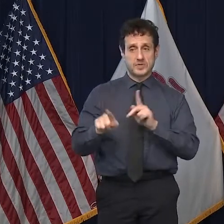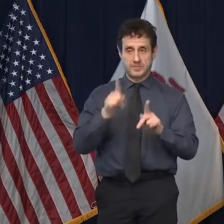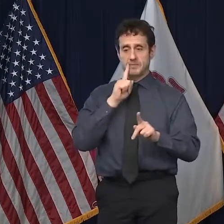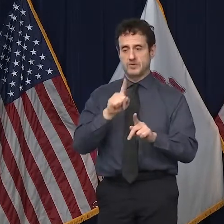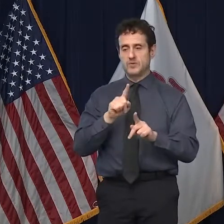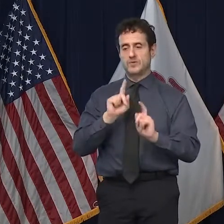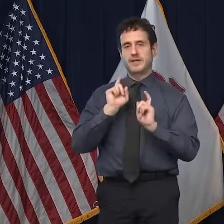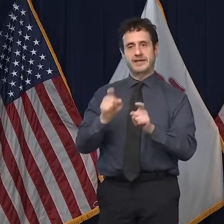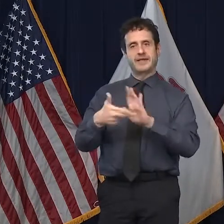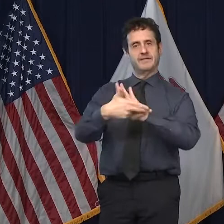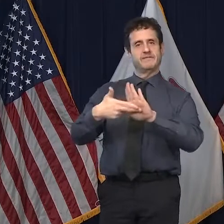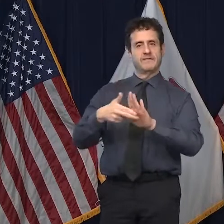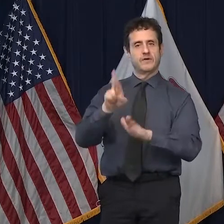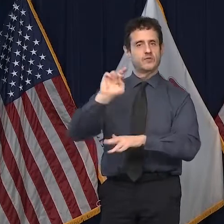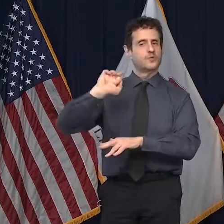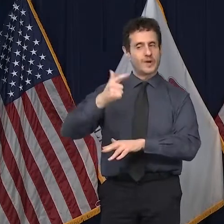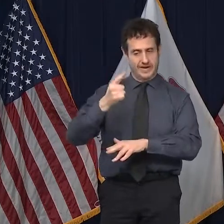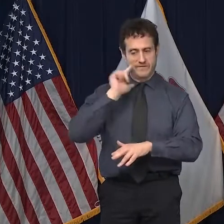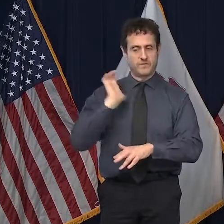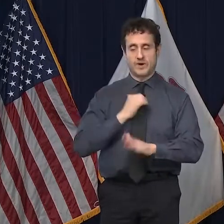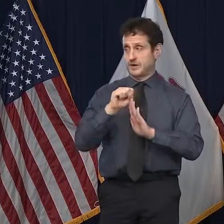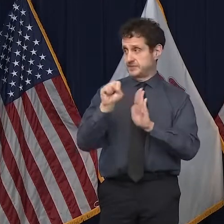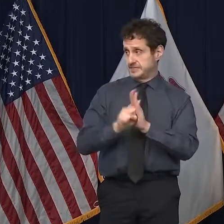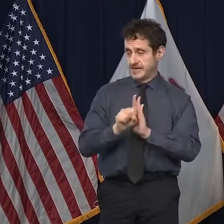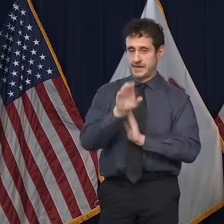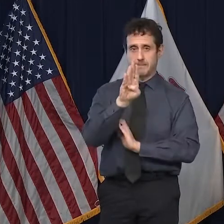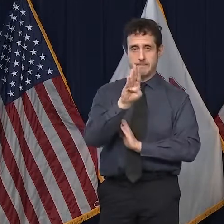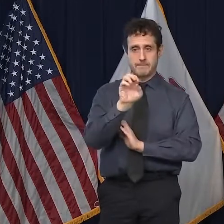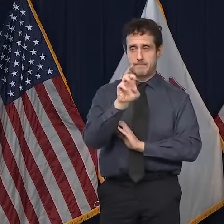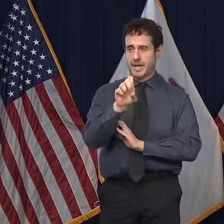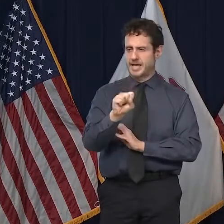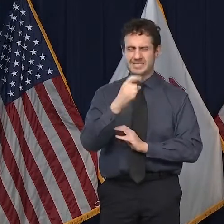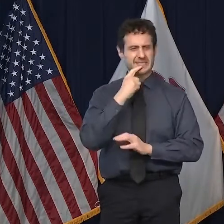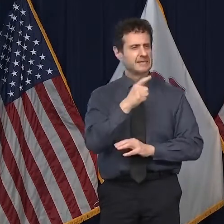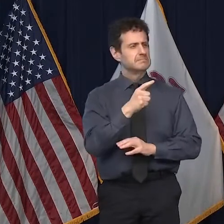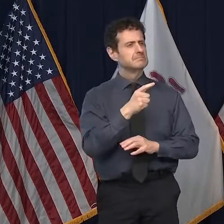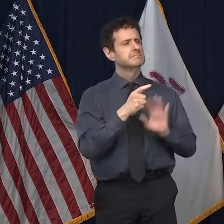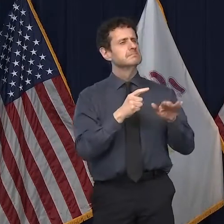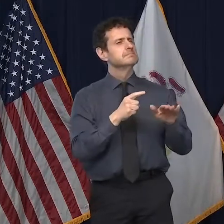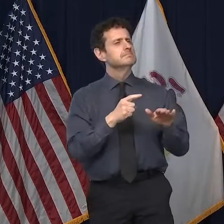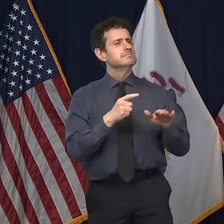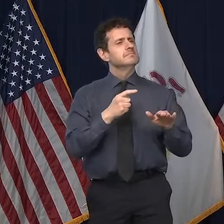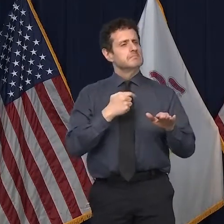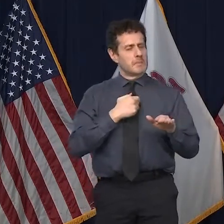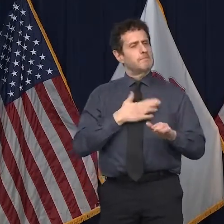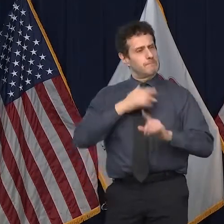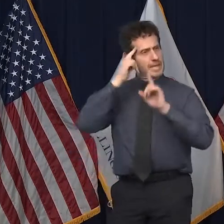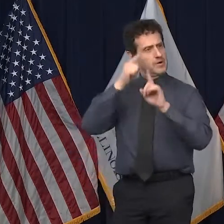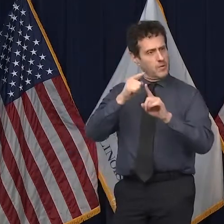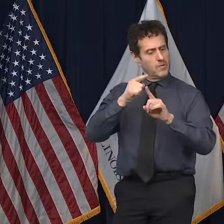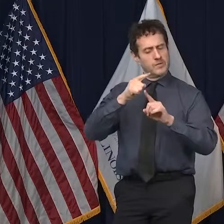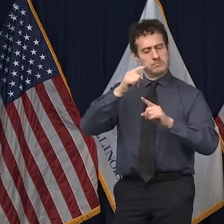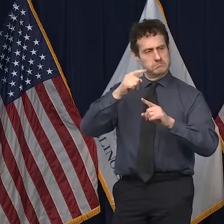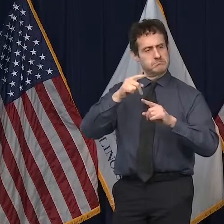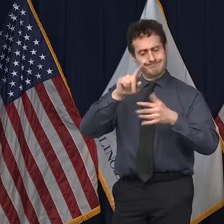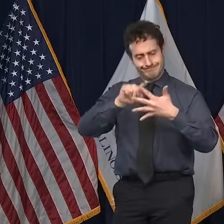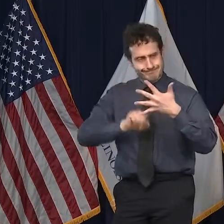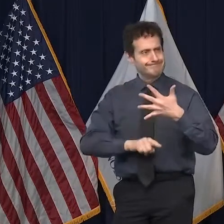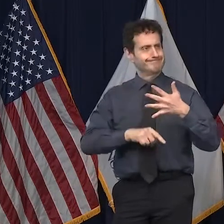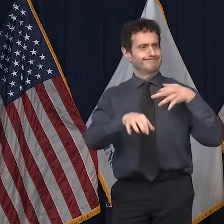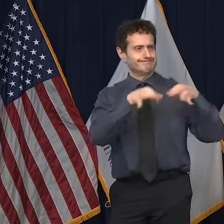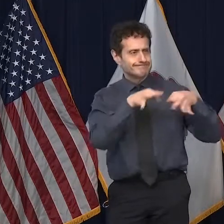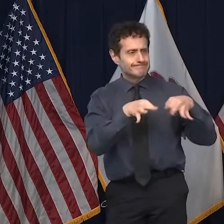rate our bonds, and I talked to them about what it is that I intended to do, and I have been doing that. I've been